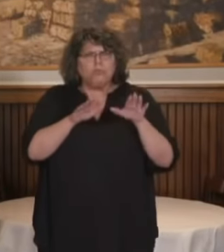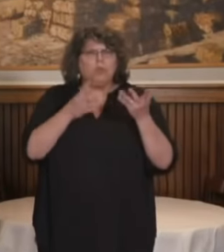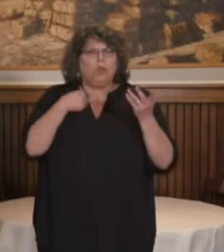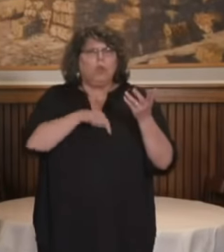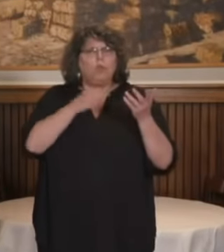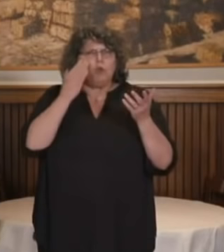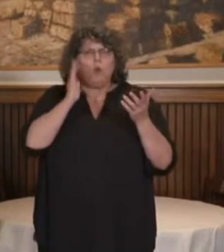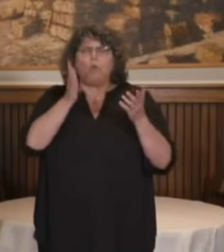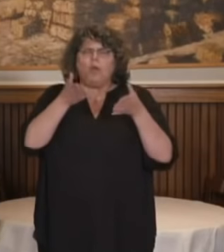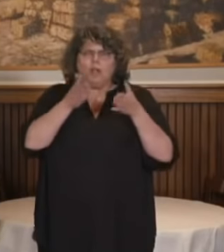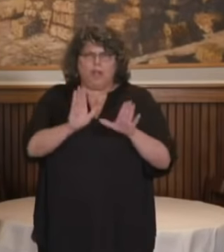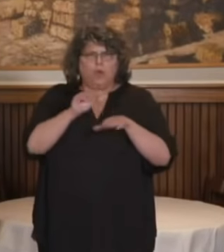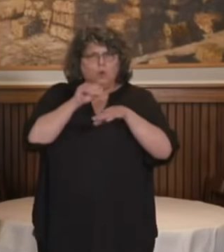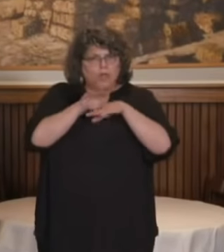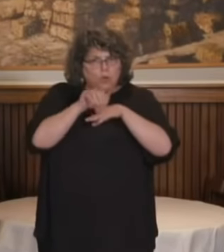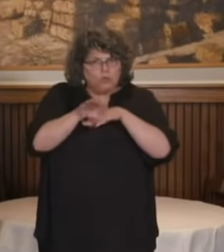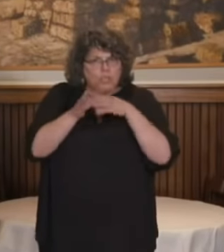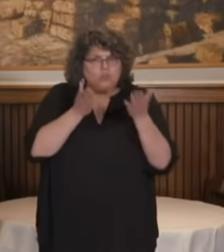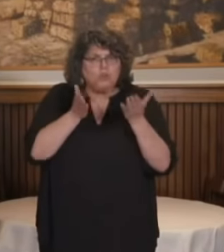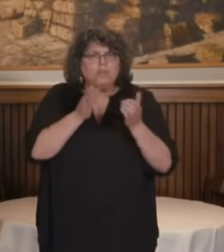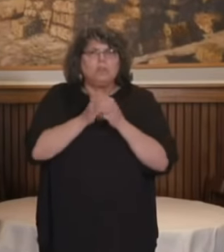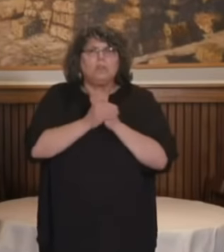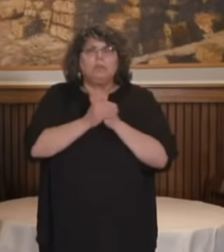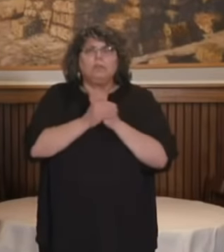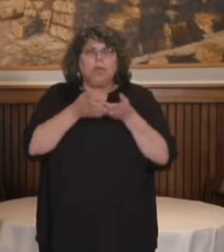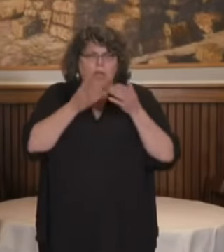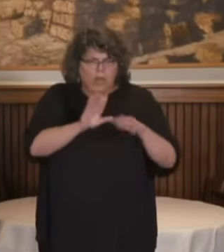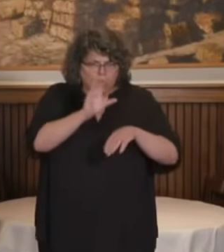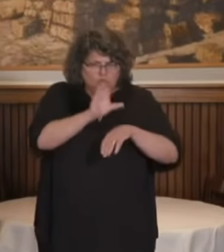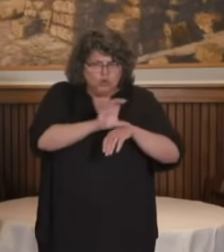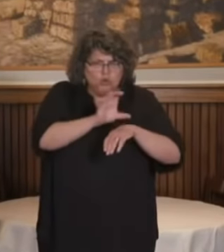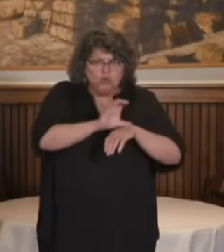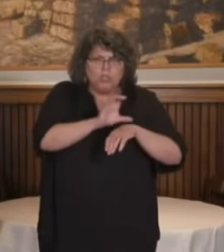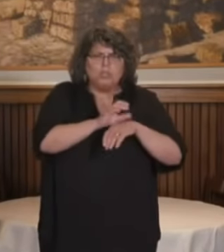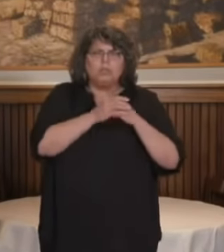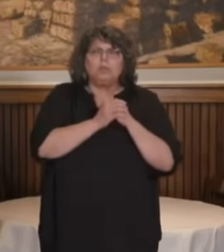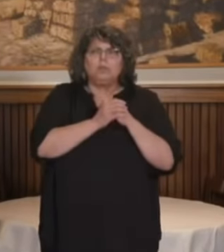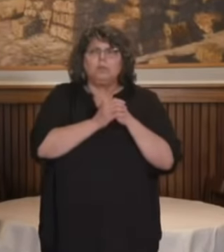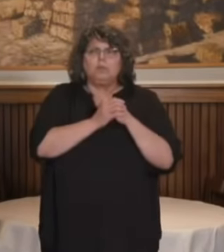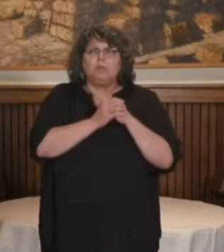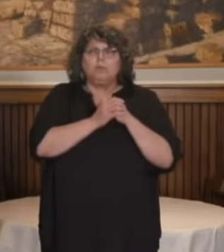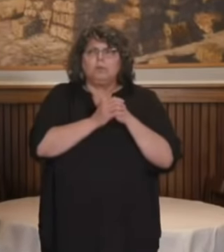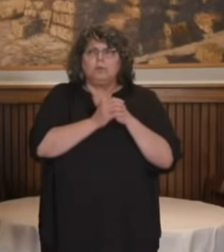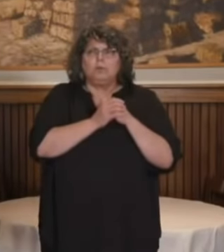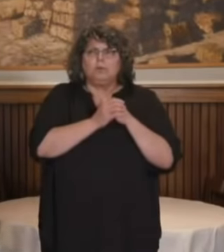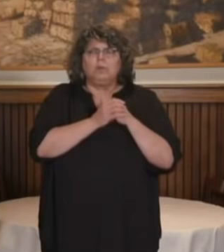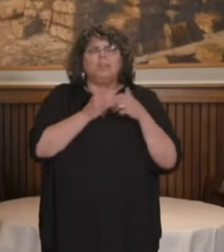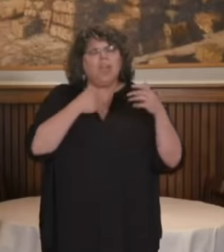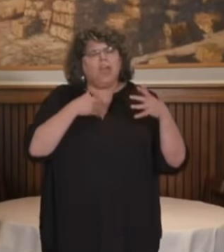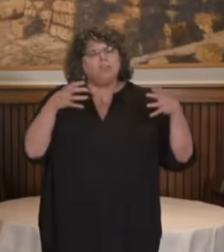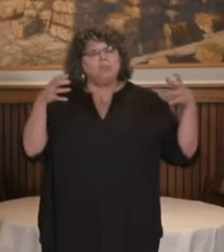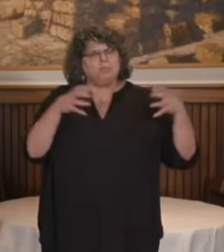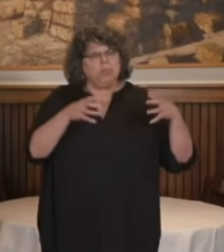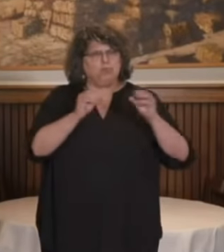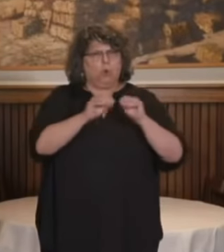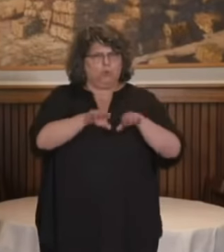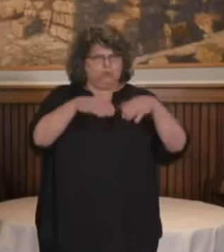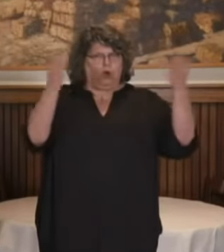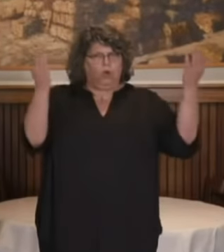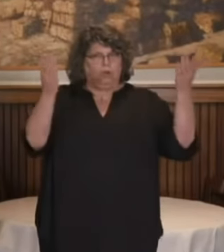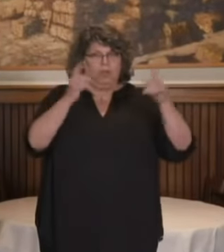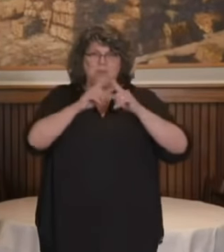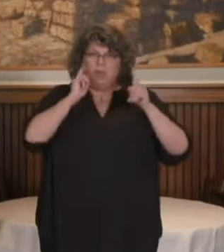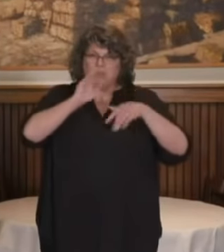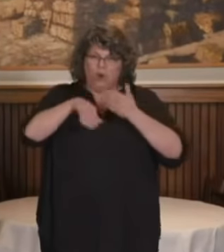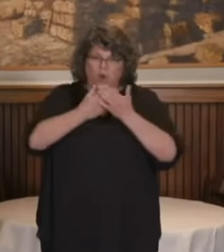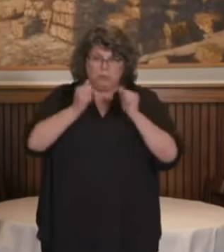allow for counseling services and will allow for churches to meet more broadly as offices, but for the